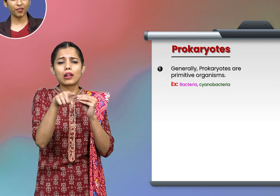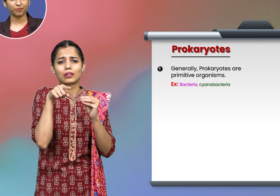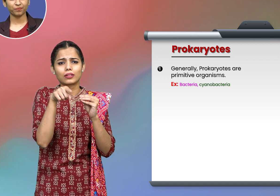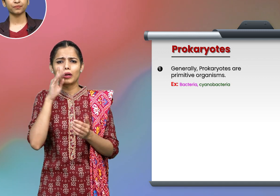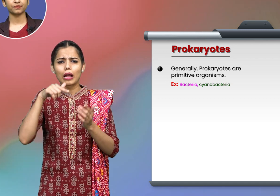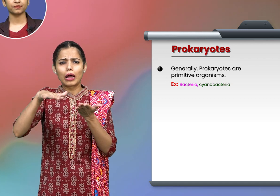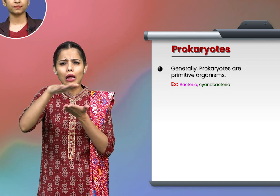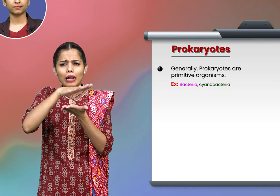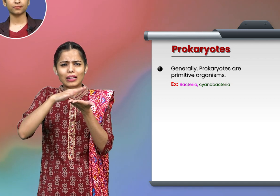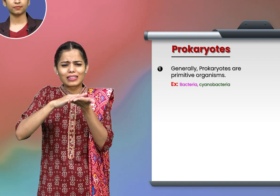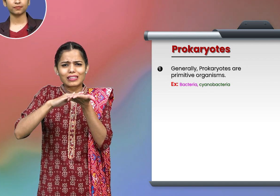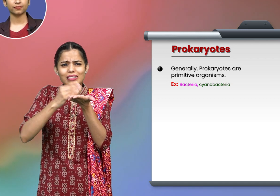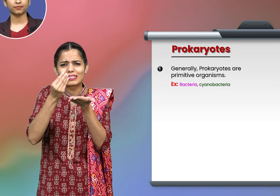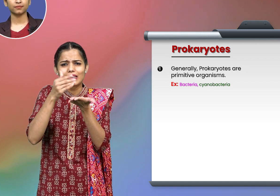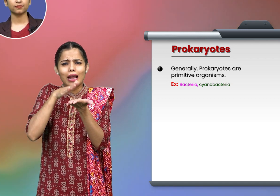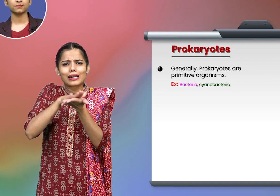cyanobacteria.